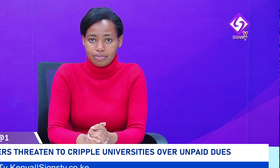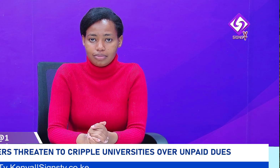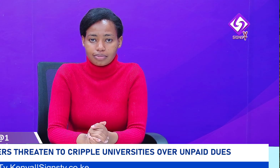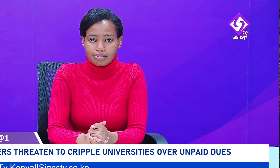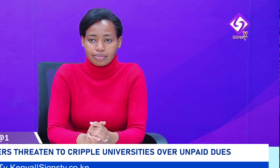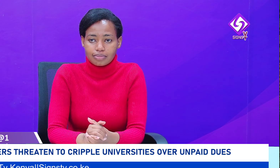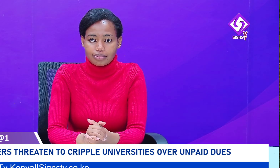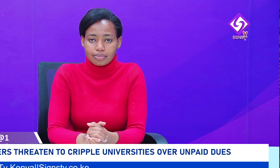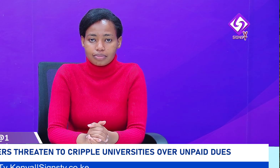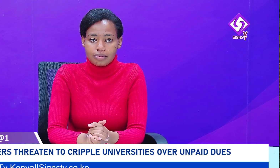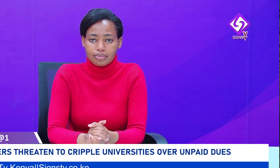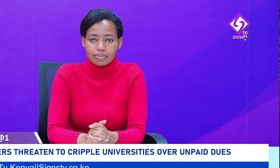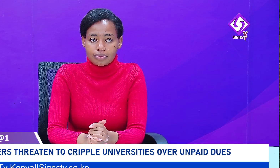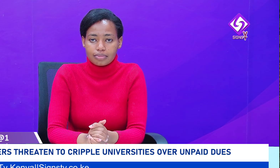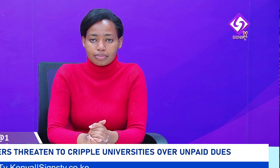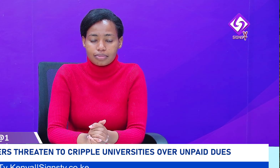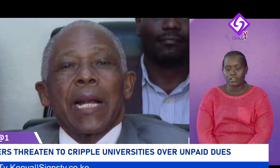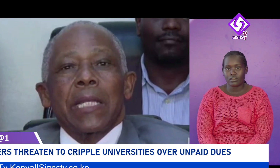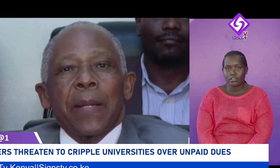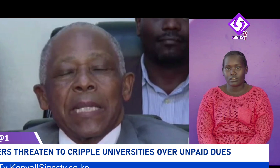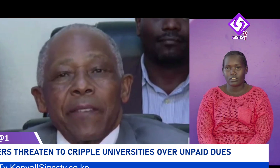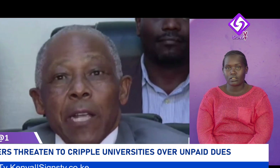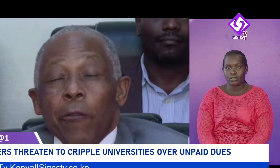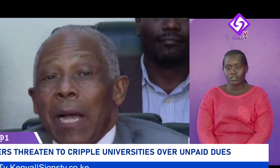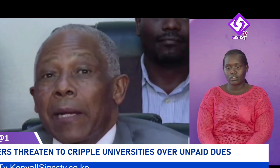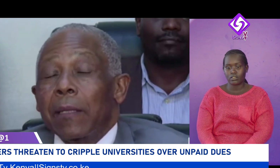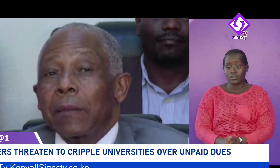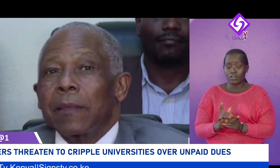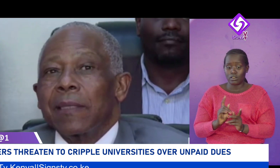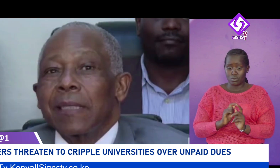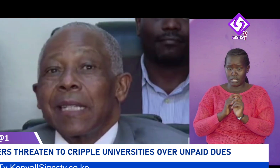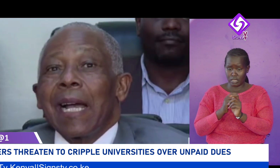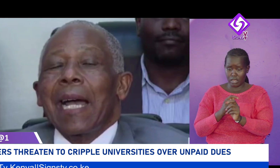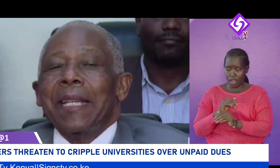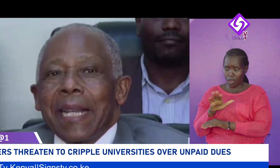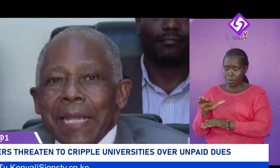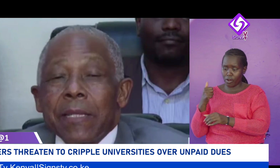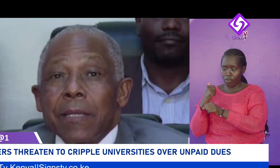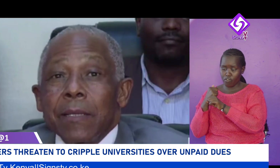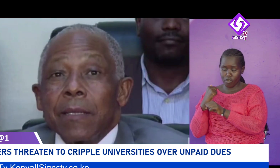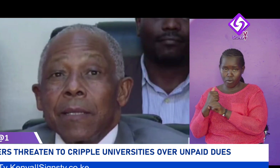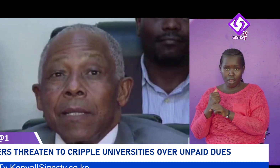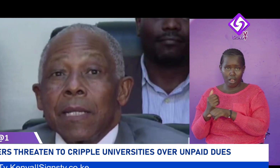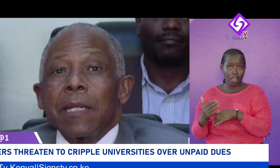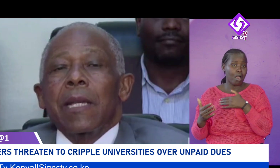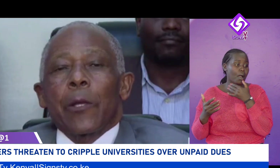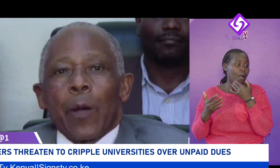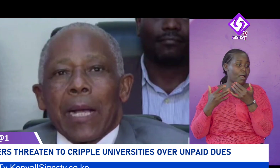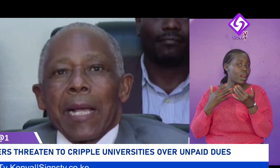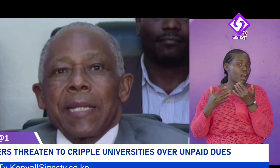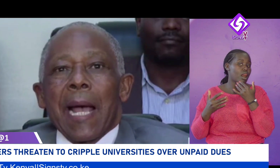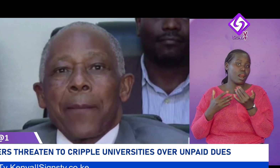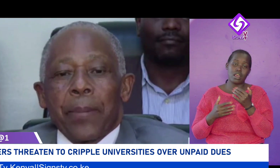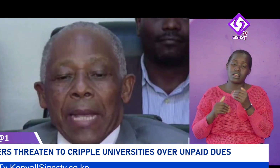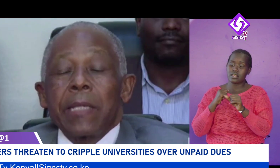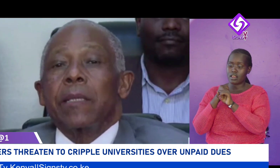2029 CBA are finalized. The respective area of work, unless the workers are paid.